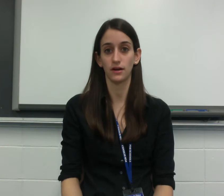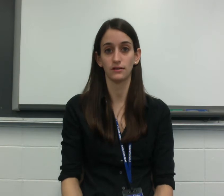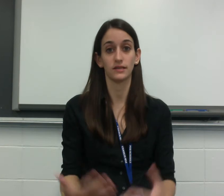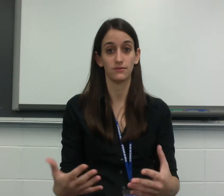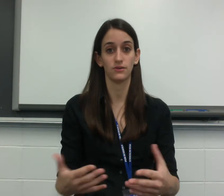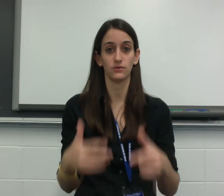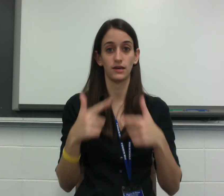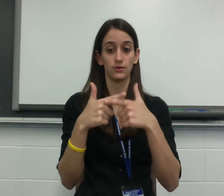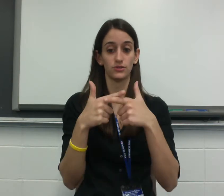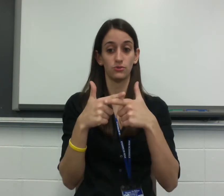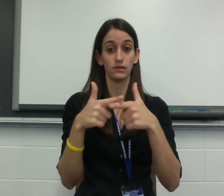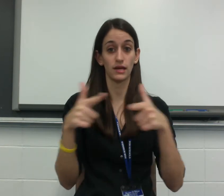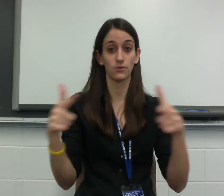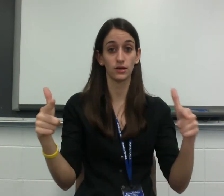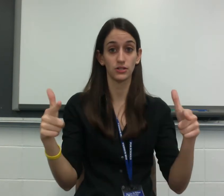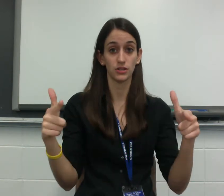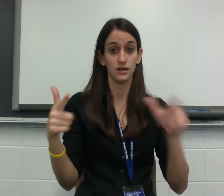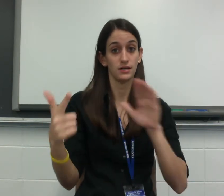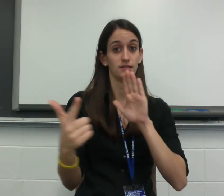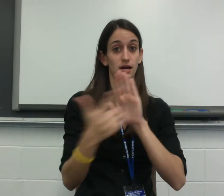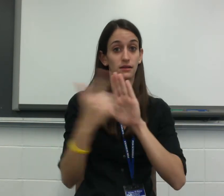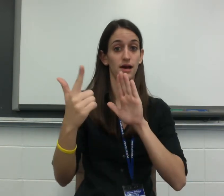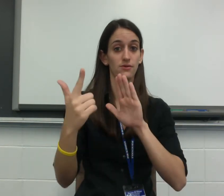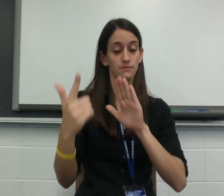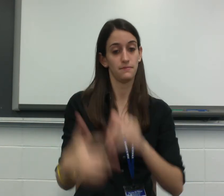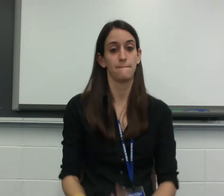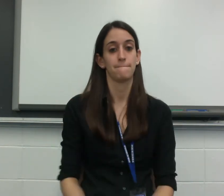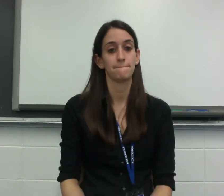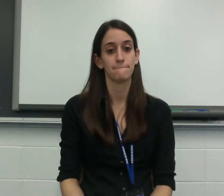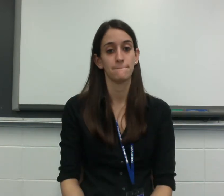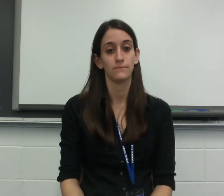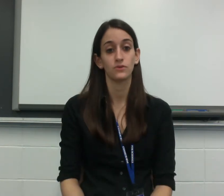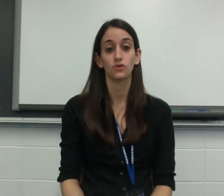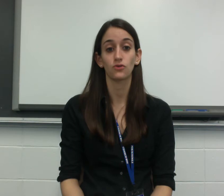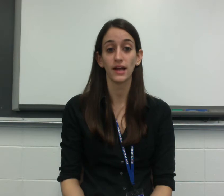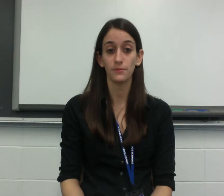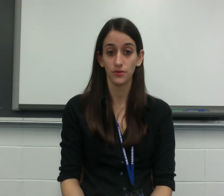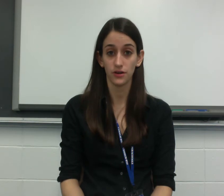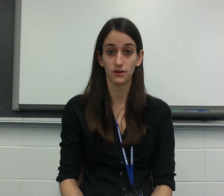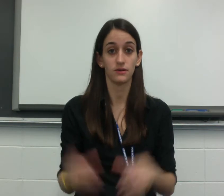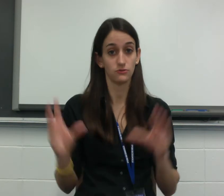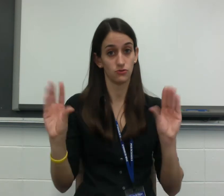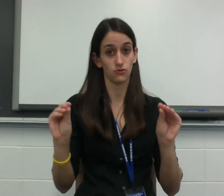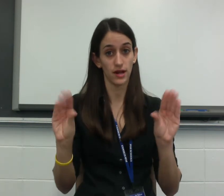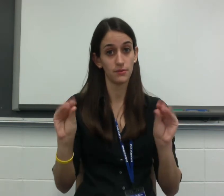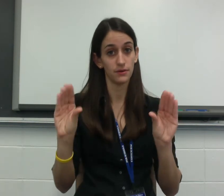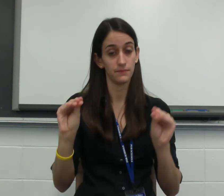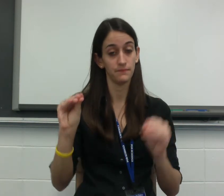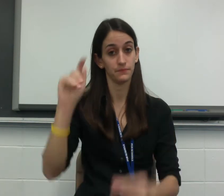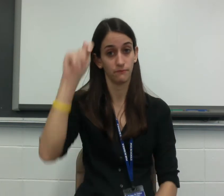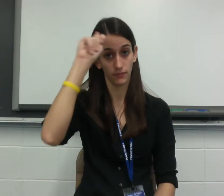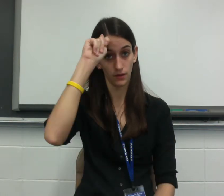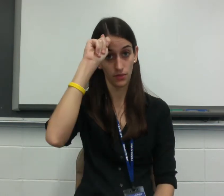not given your language, so language not allowed. Crab theory, so crab